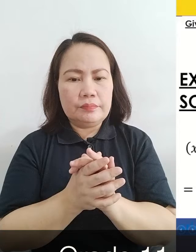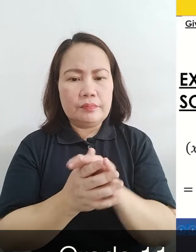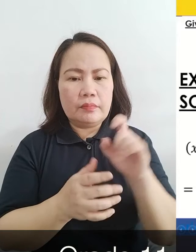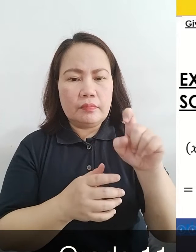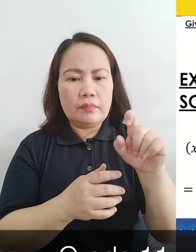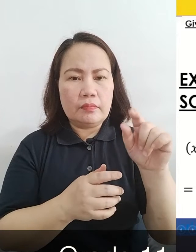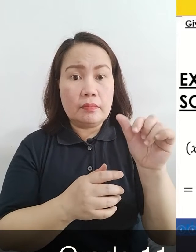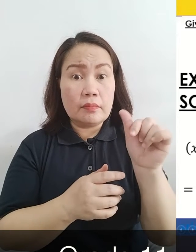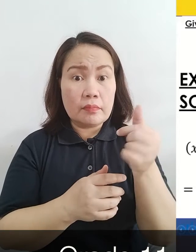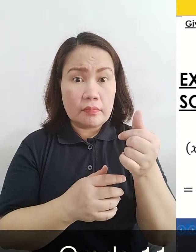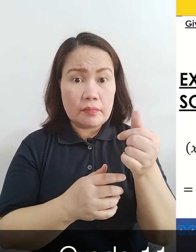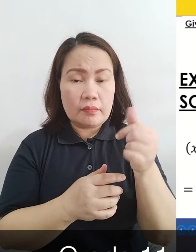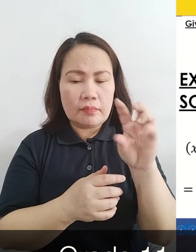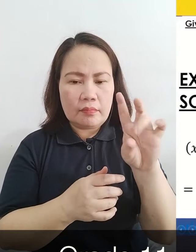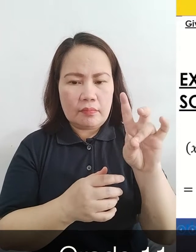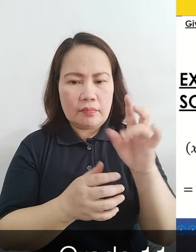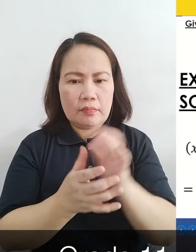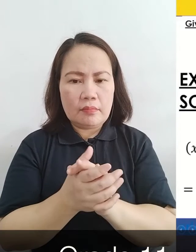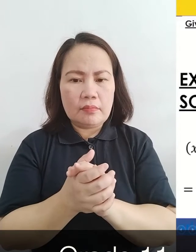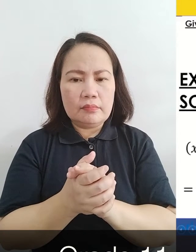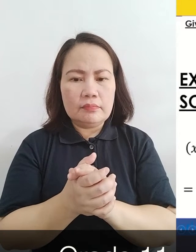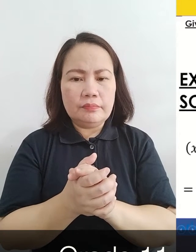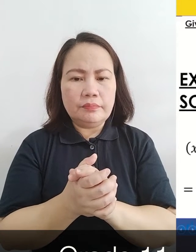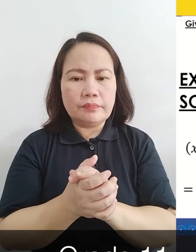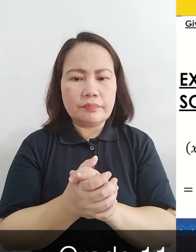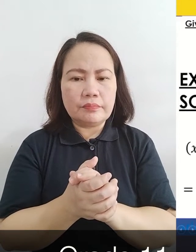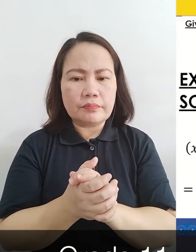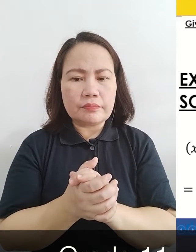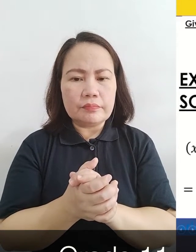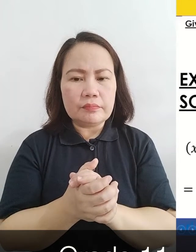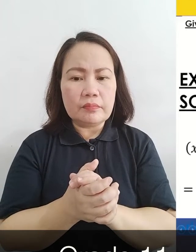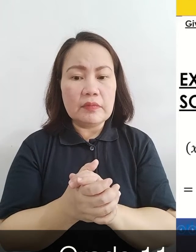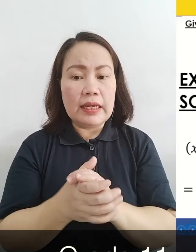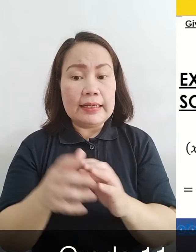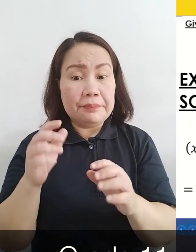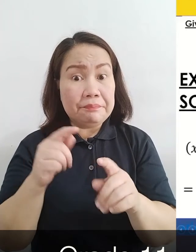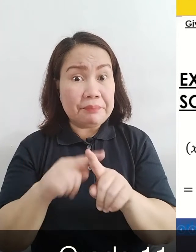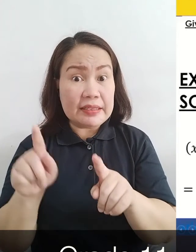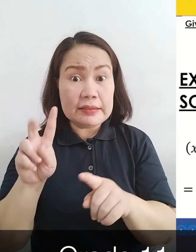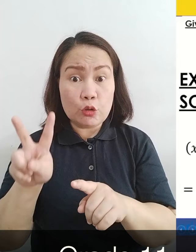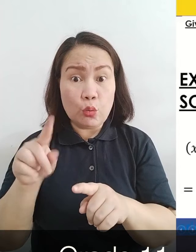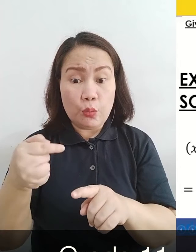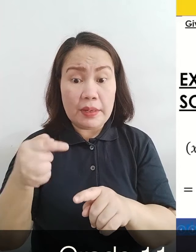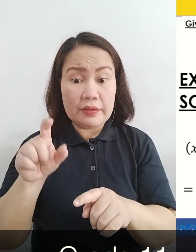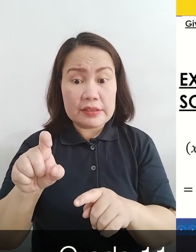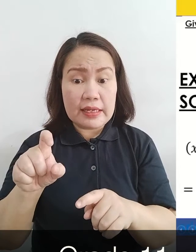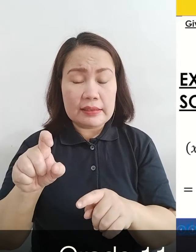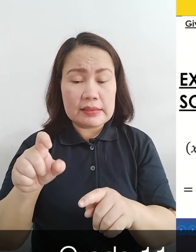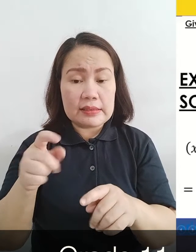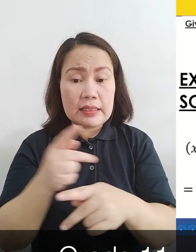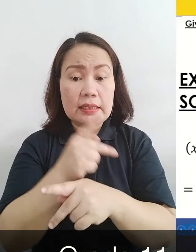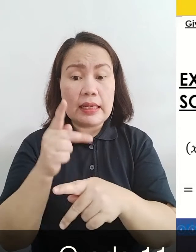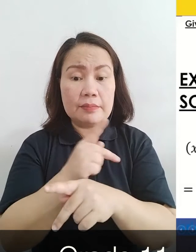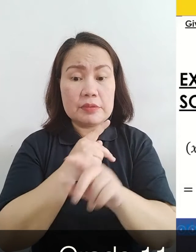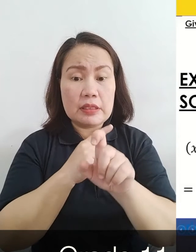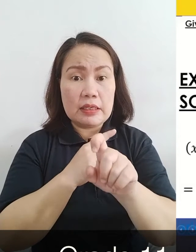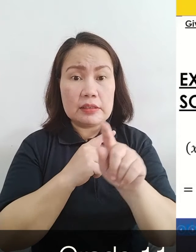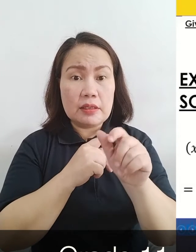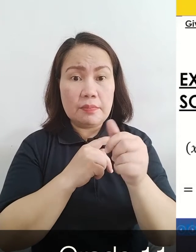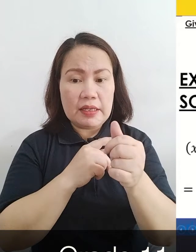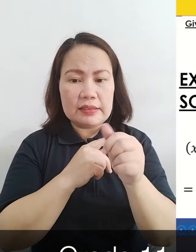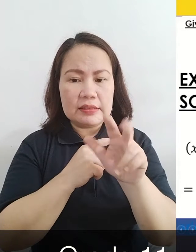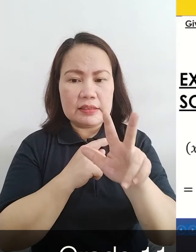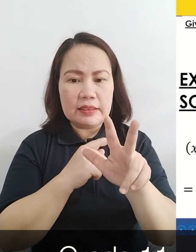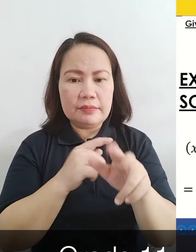ito, we need to multiply using FOIL method. So that is 2 minus x times